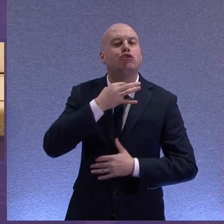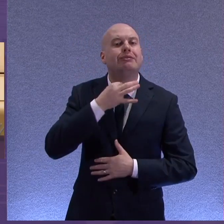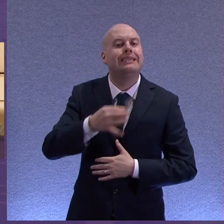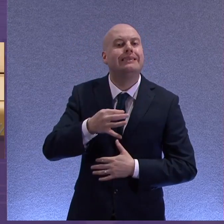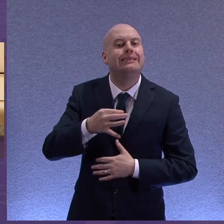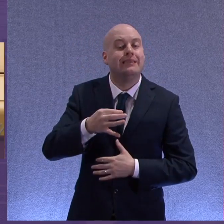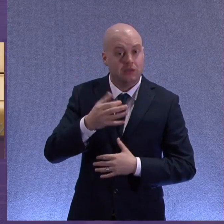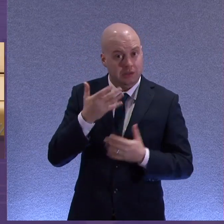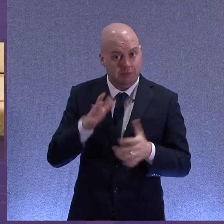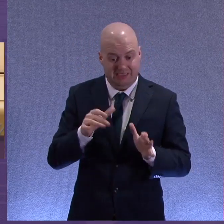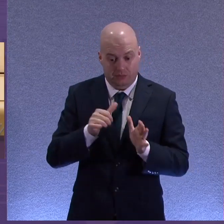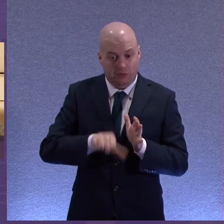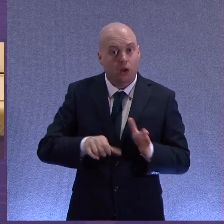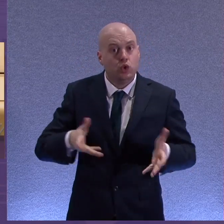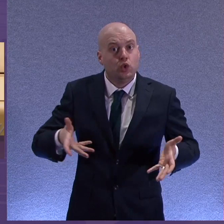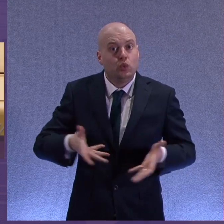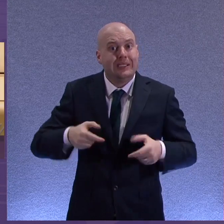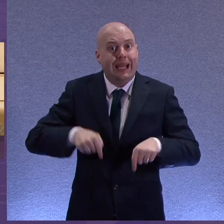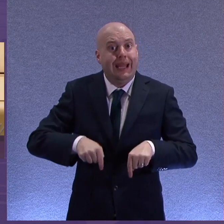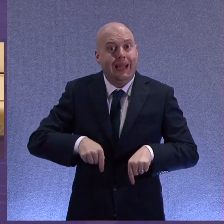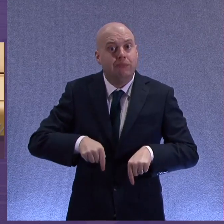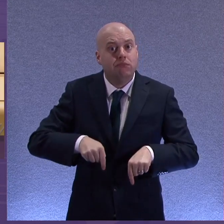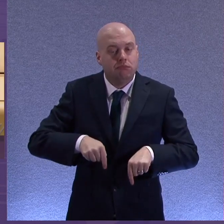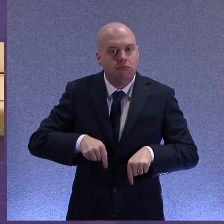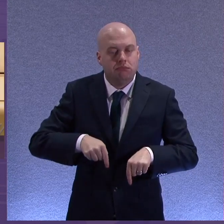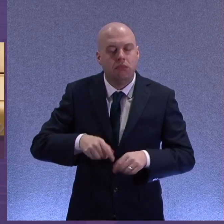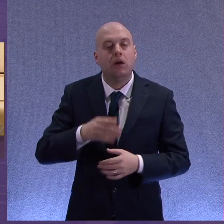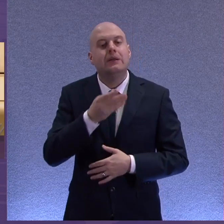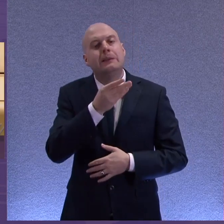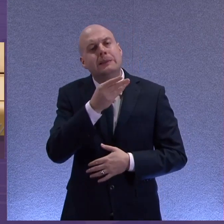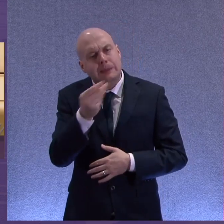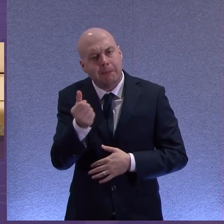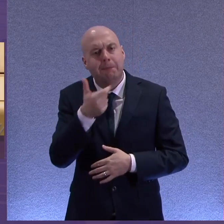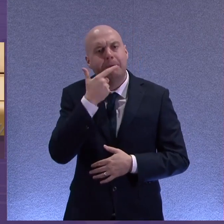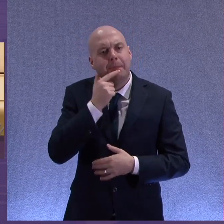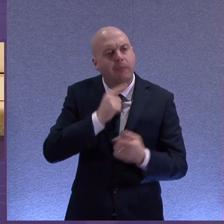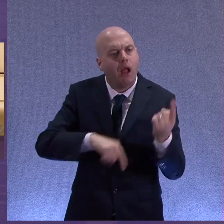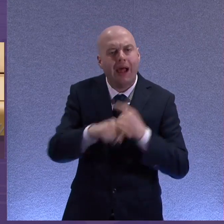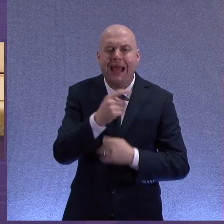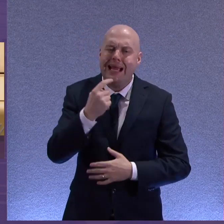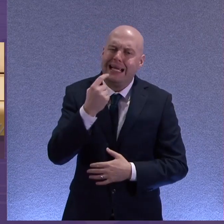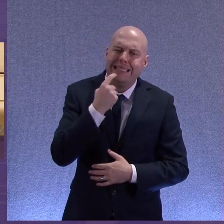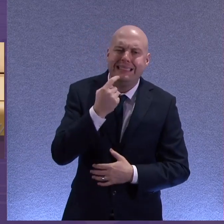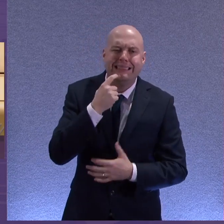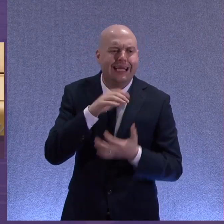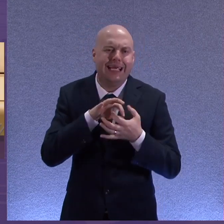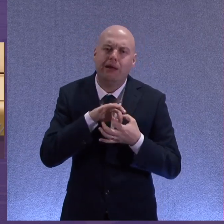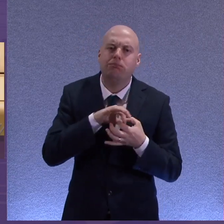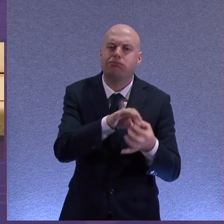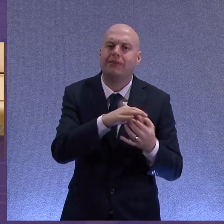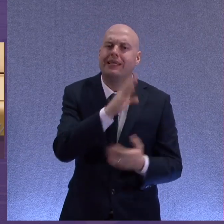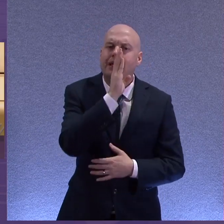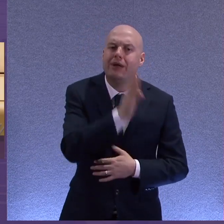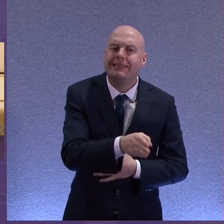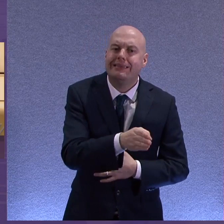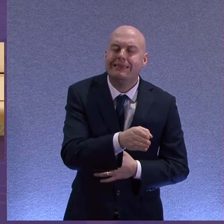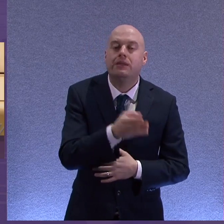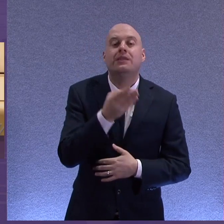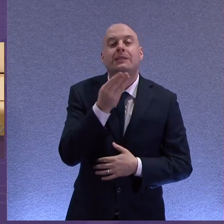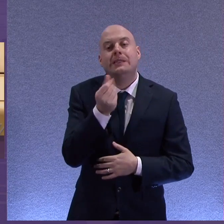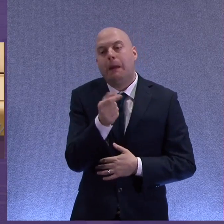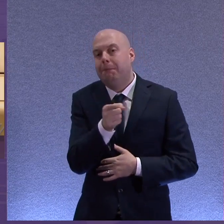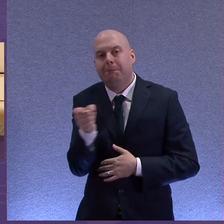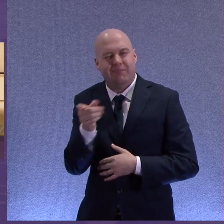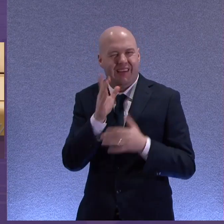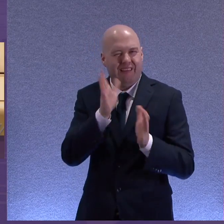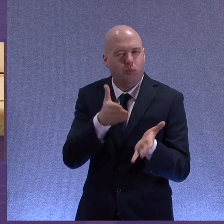out by various different means. Some of the groups are much easier to contact directly. Through others, the contact is through their